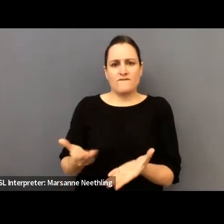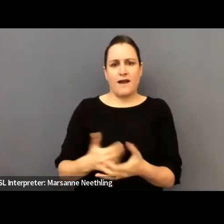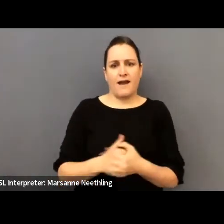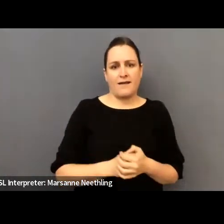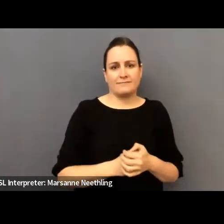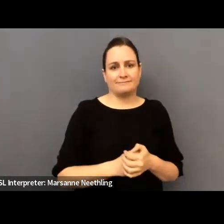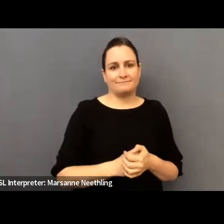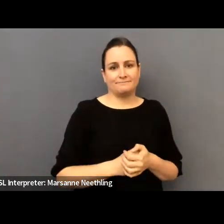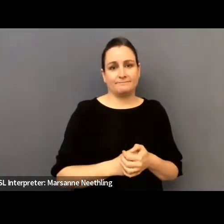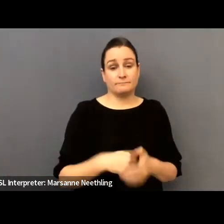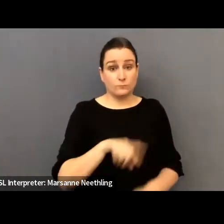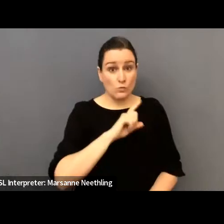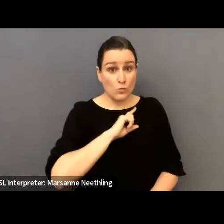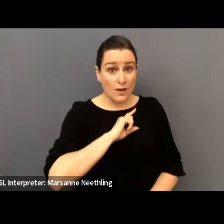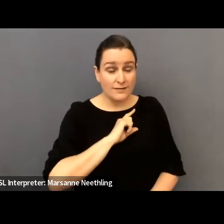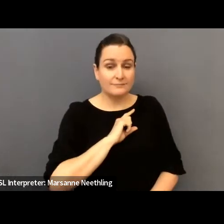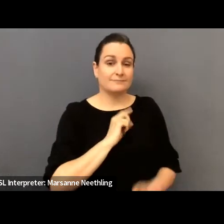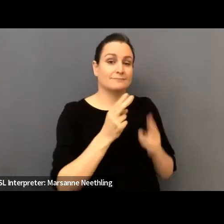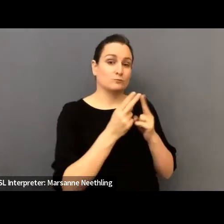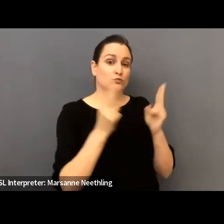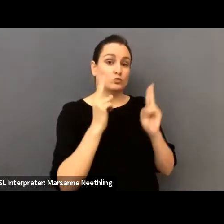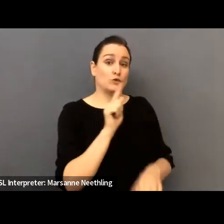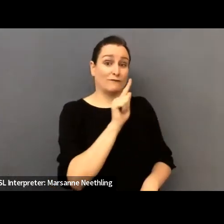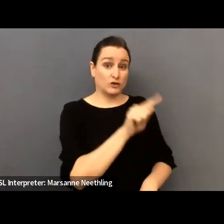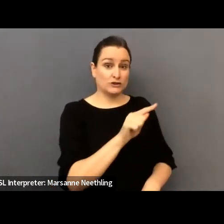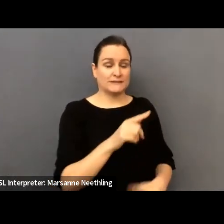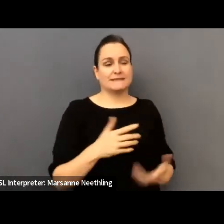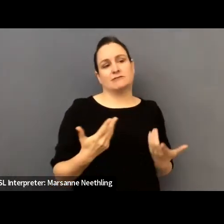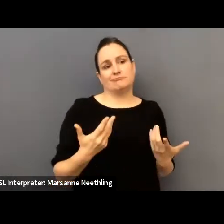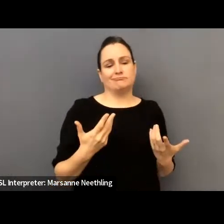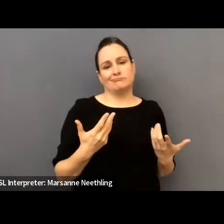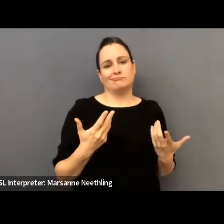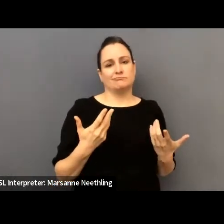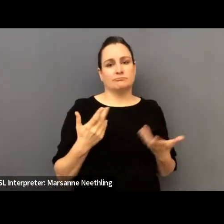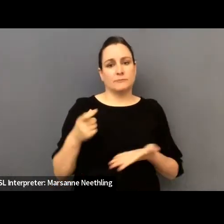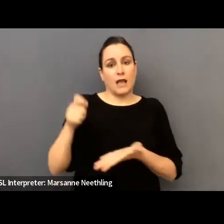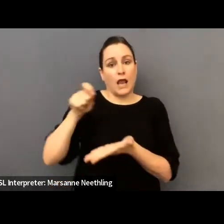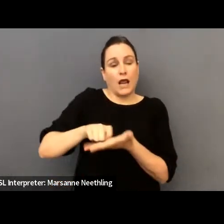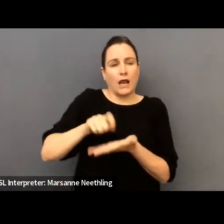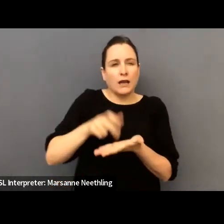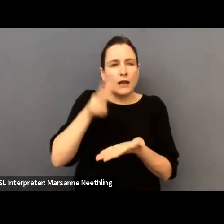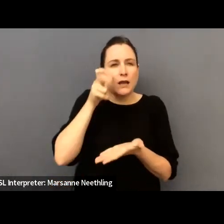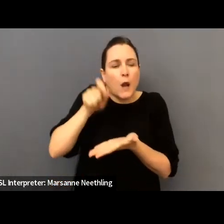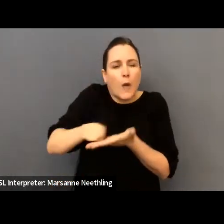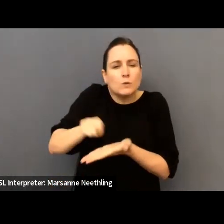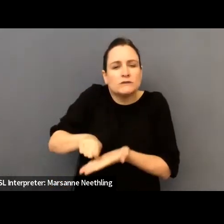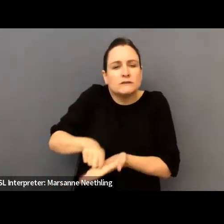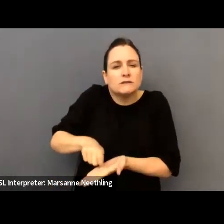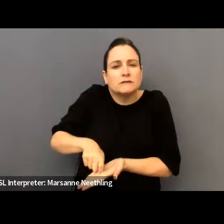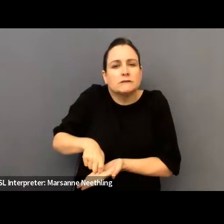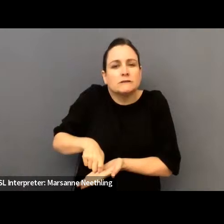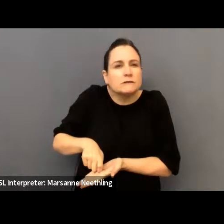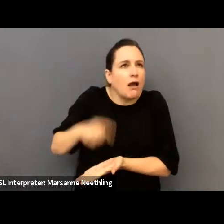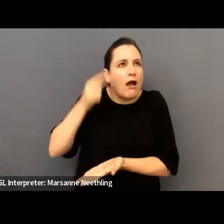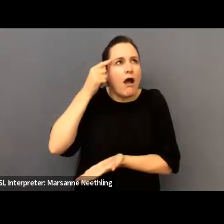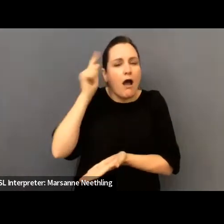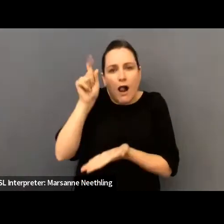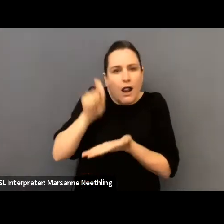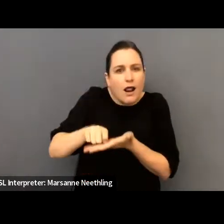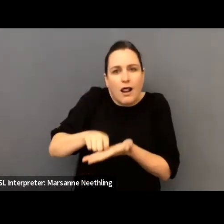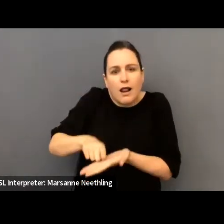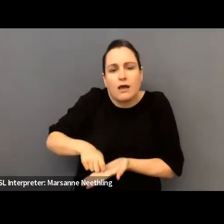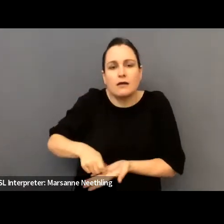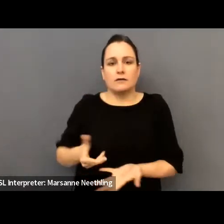note-taking at higher education institutions or academic programs are very important as well, because deaf learners or students